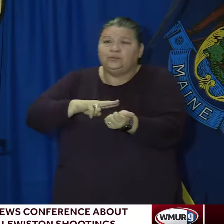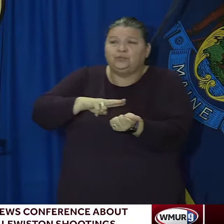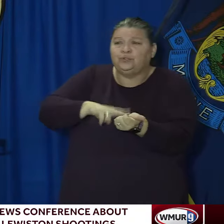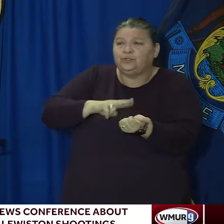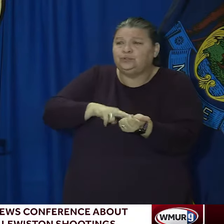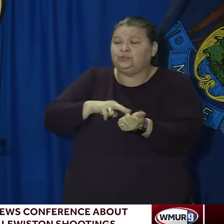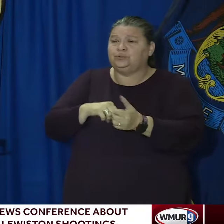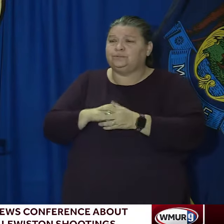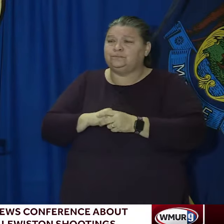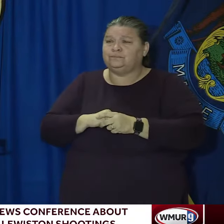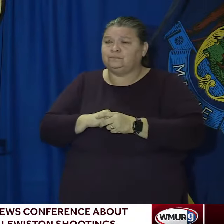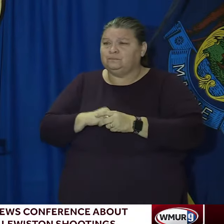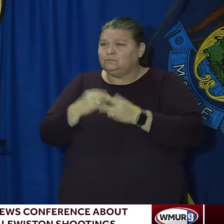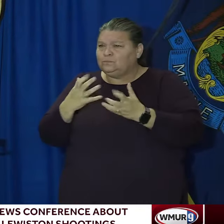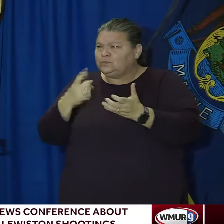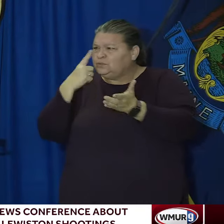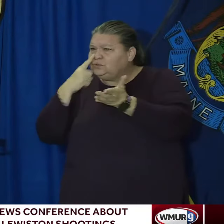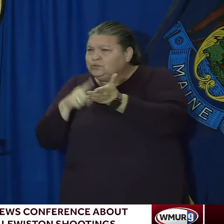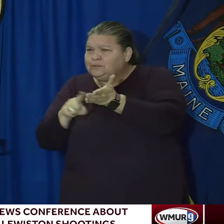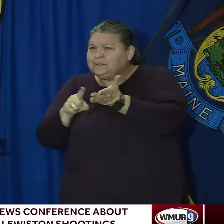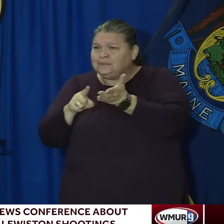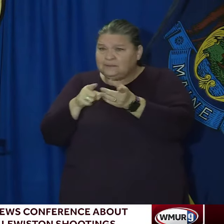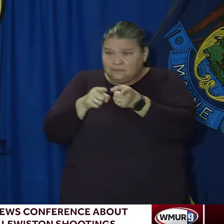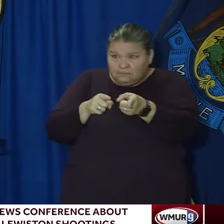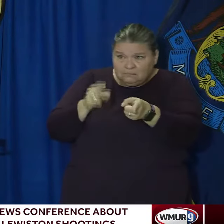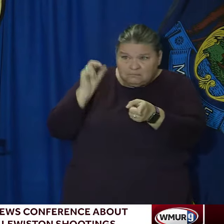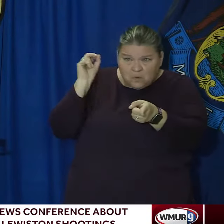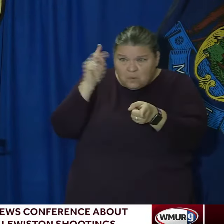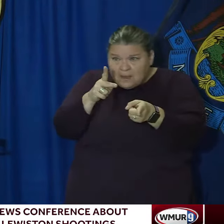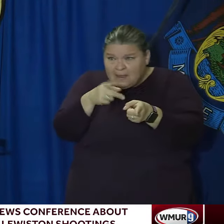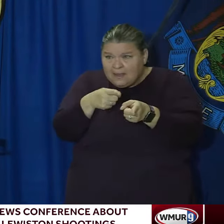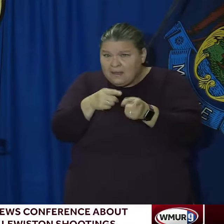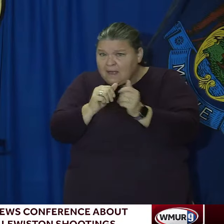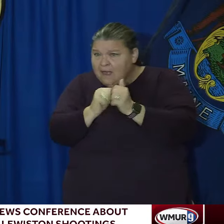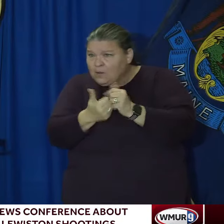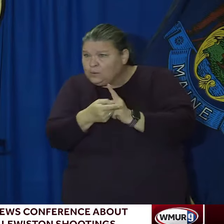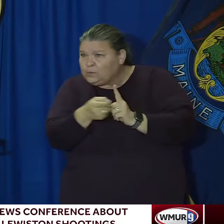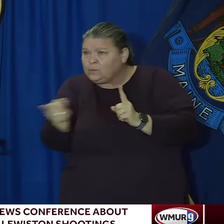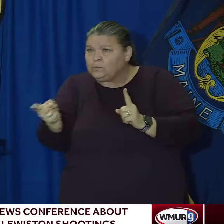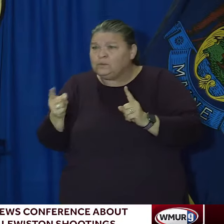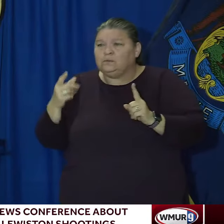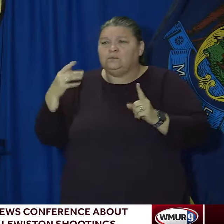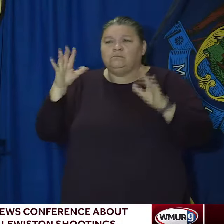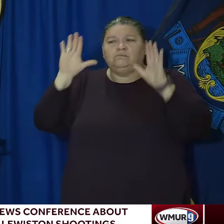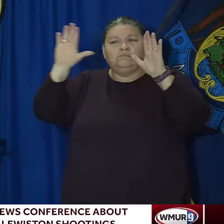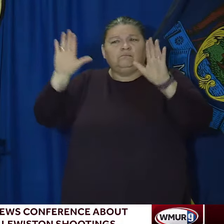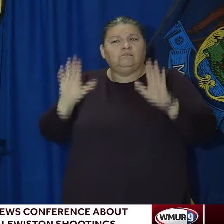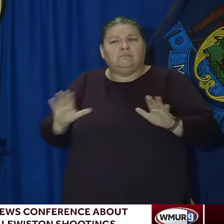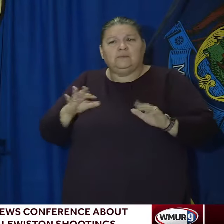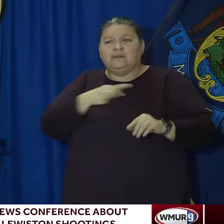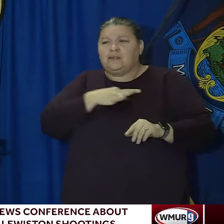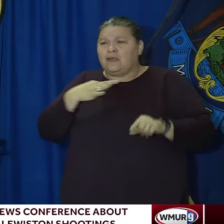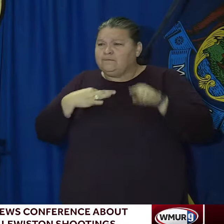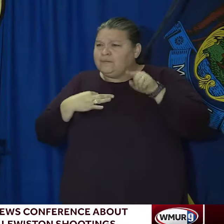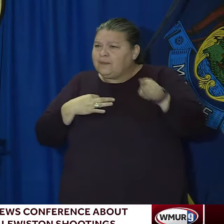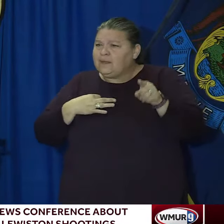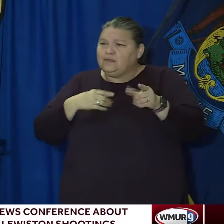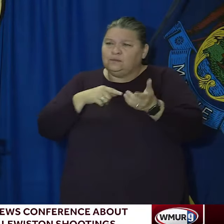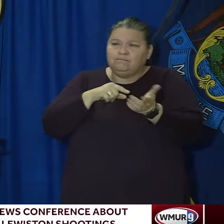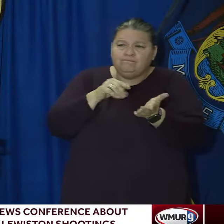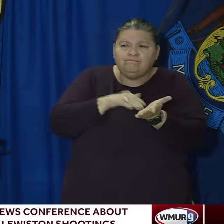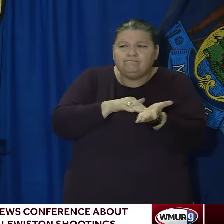and to check in on the well-being of their incredible staff who also have been through an awful